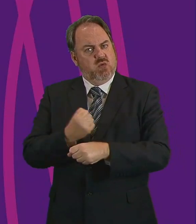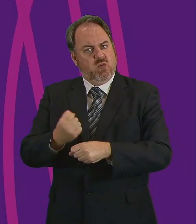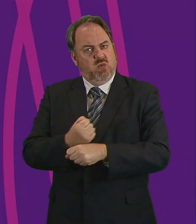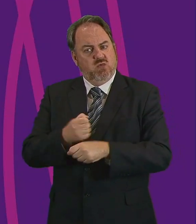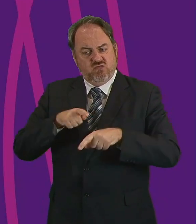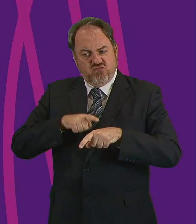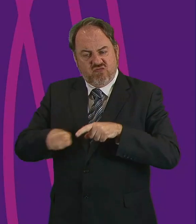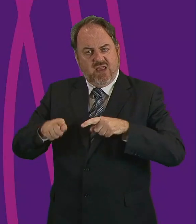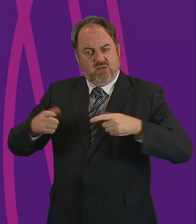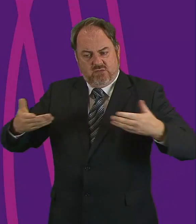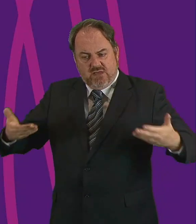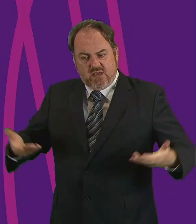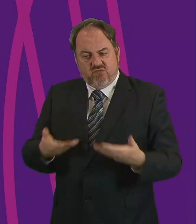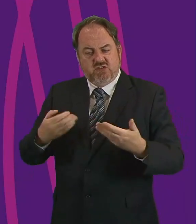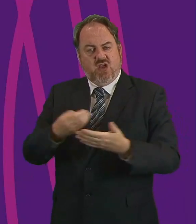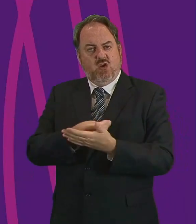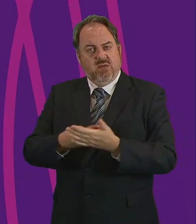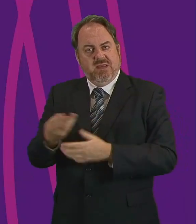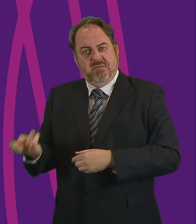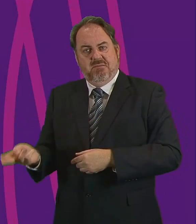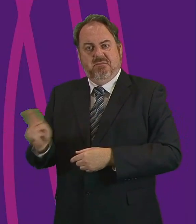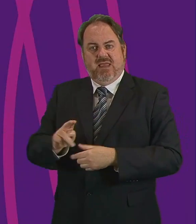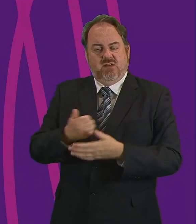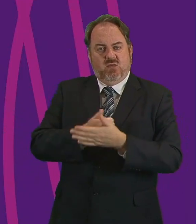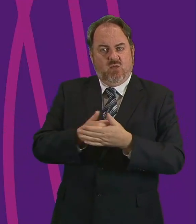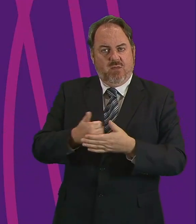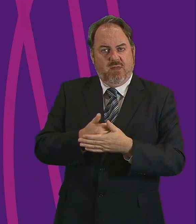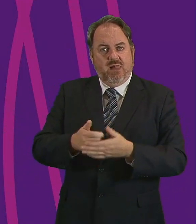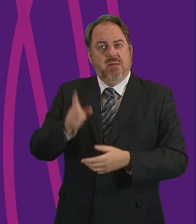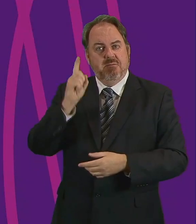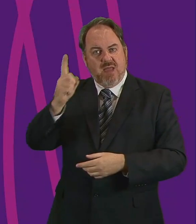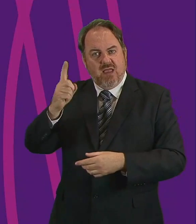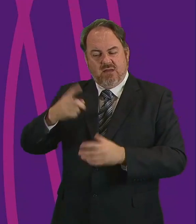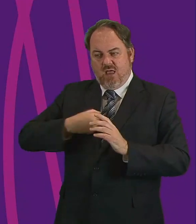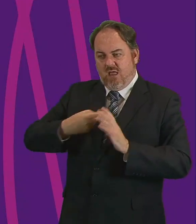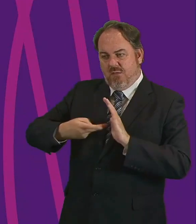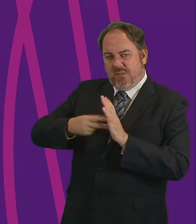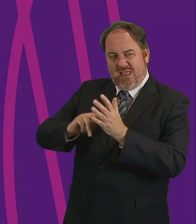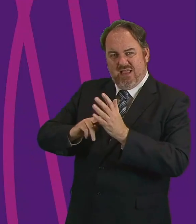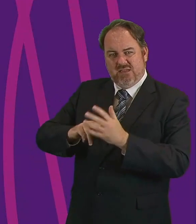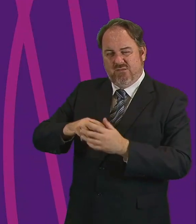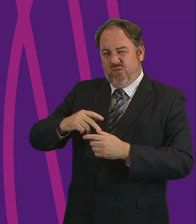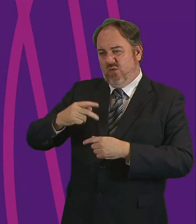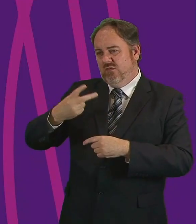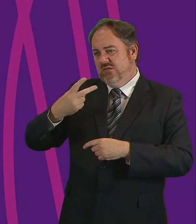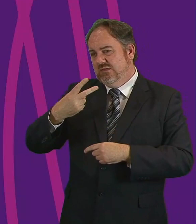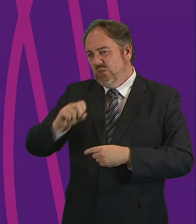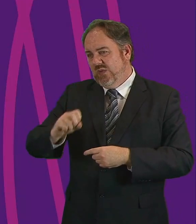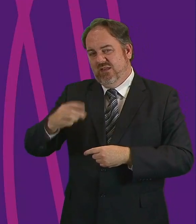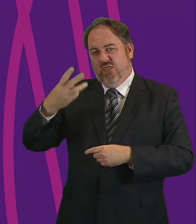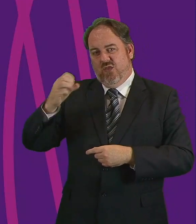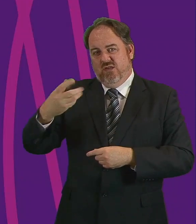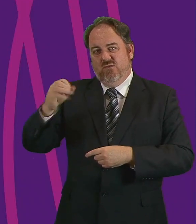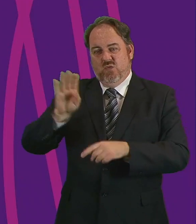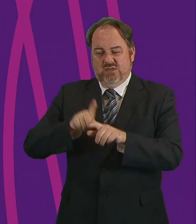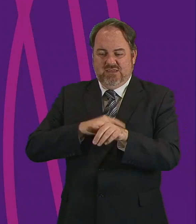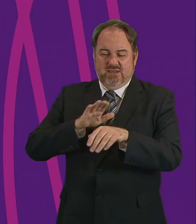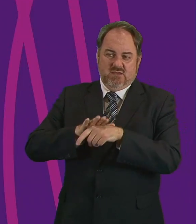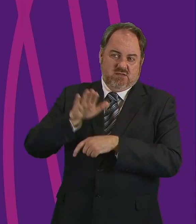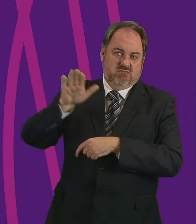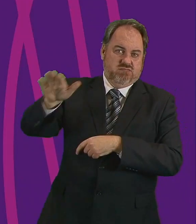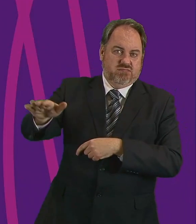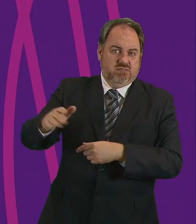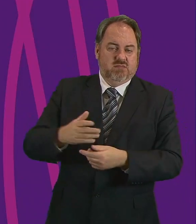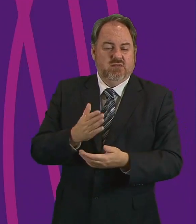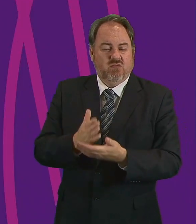economy, but also to shape it for decades to come. Just as Liberals and Reformers worked on the new order